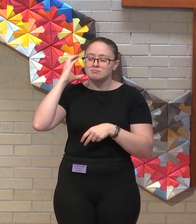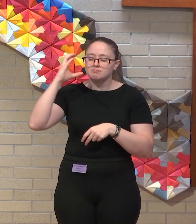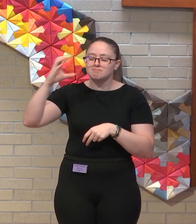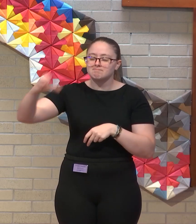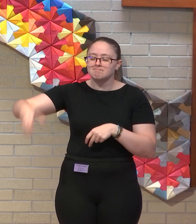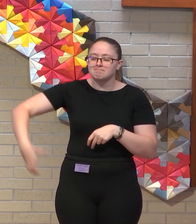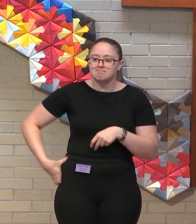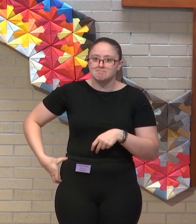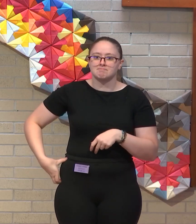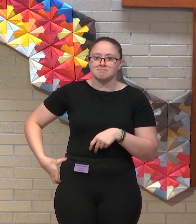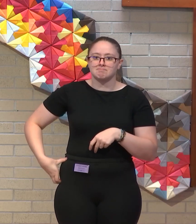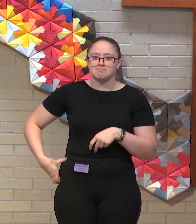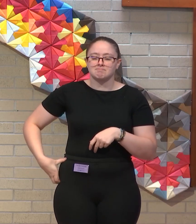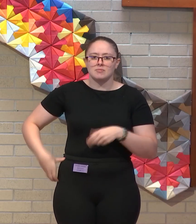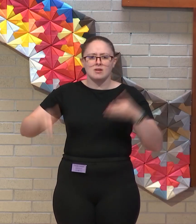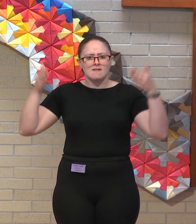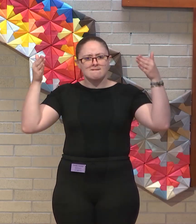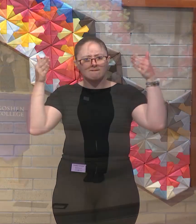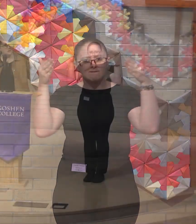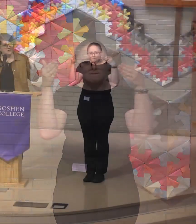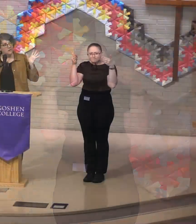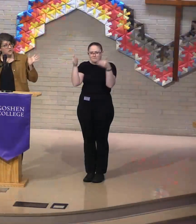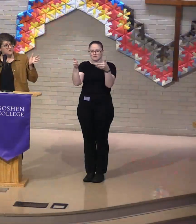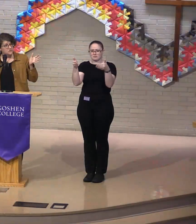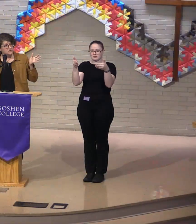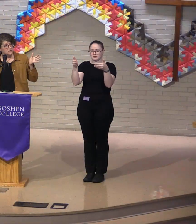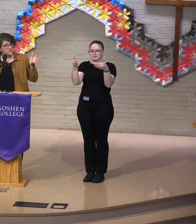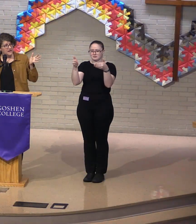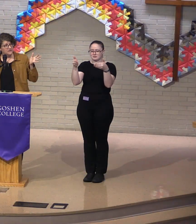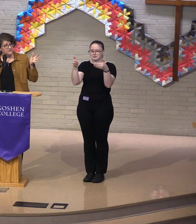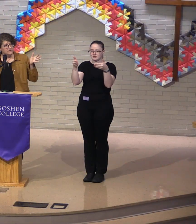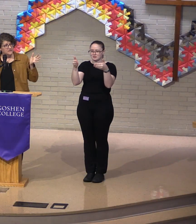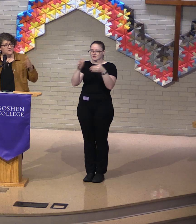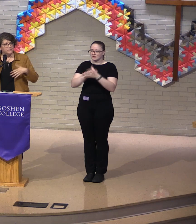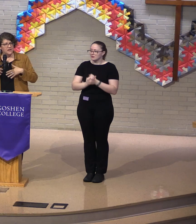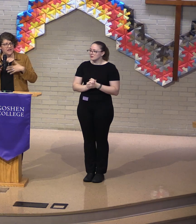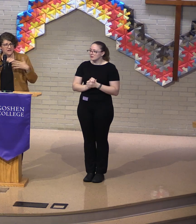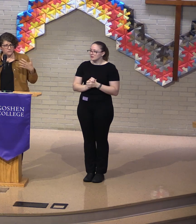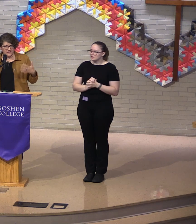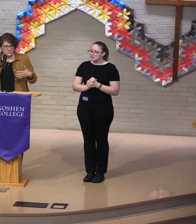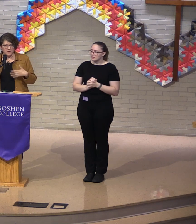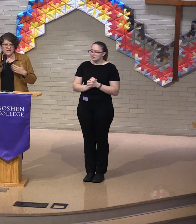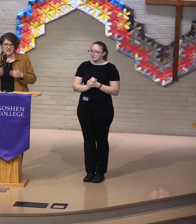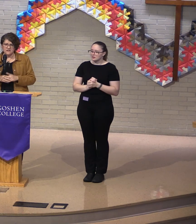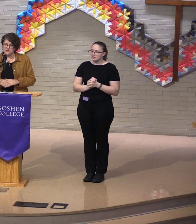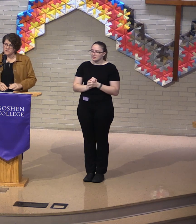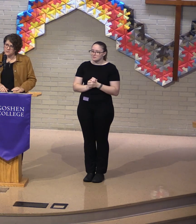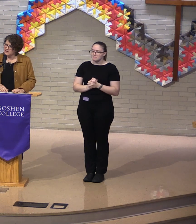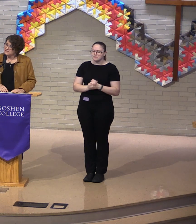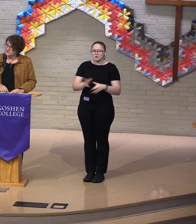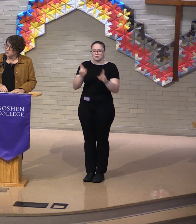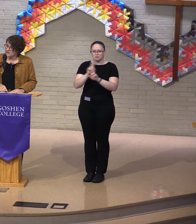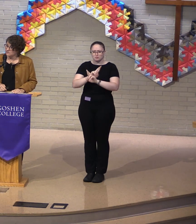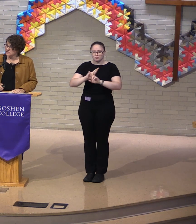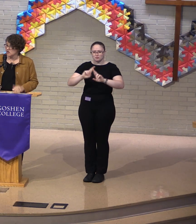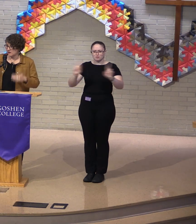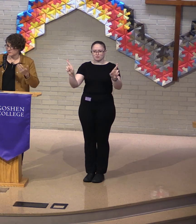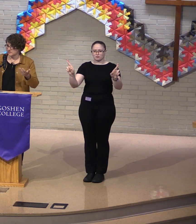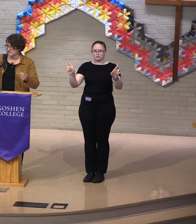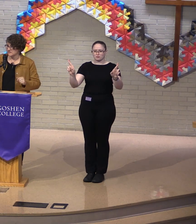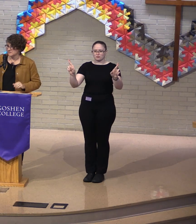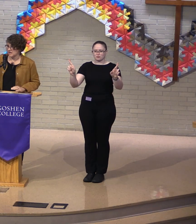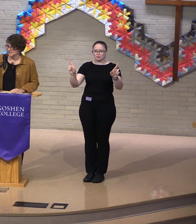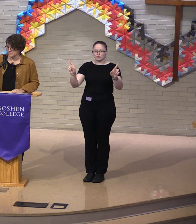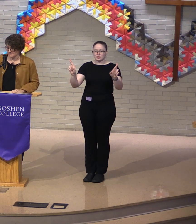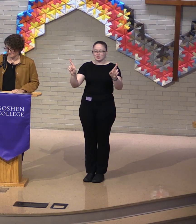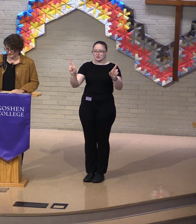homework away, pay attention to what the campus community wants you to know about, and get ready to be present to whatever is